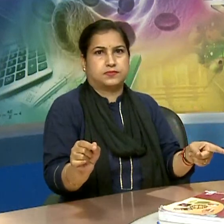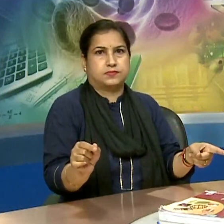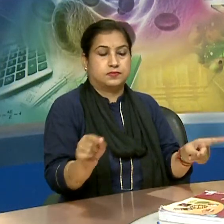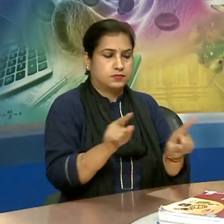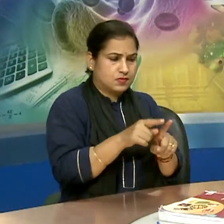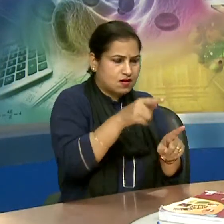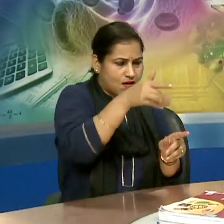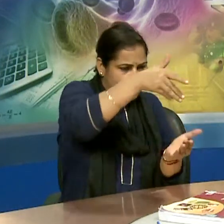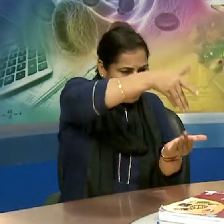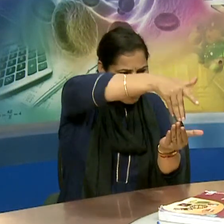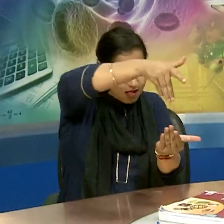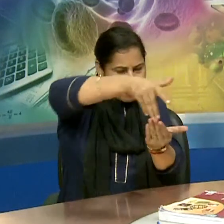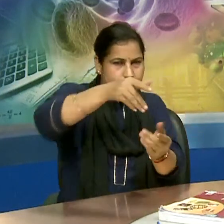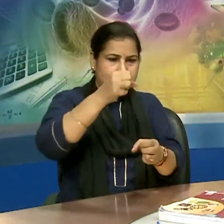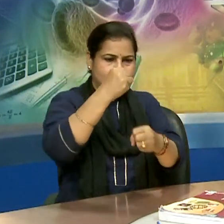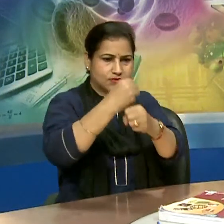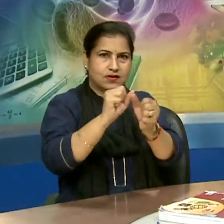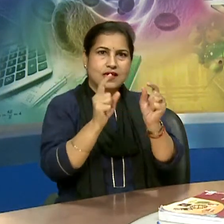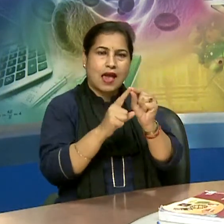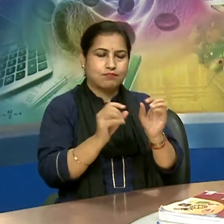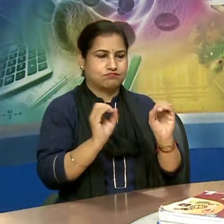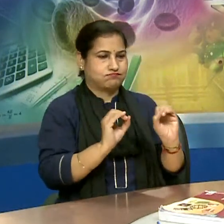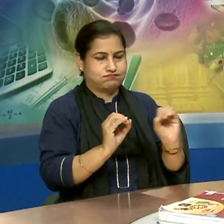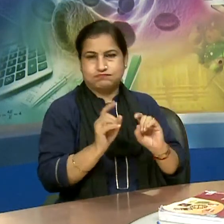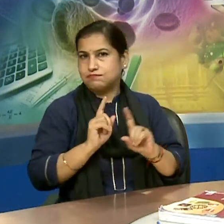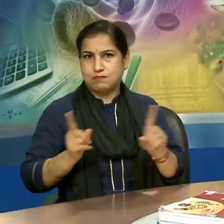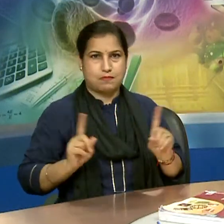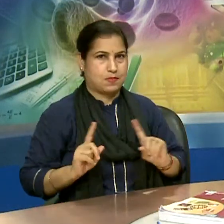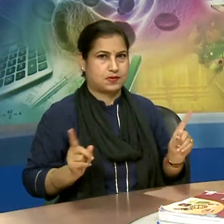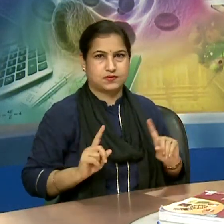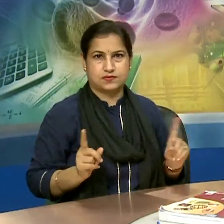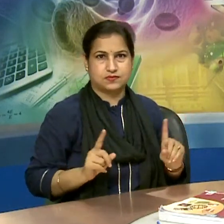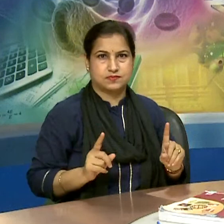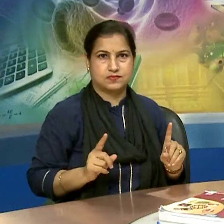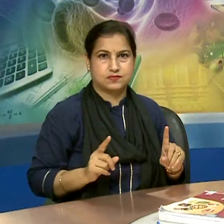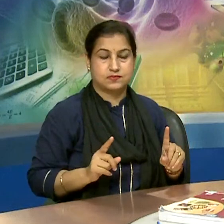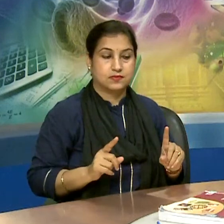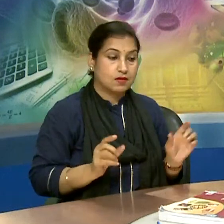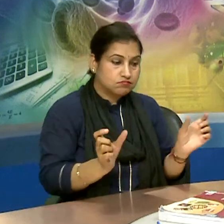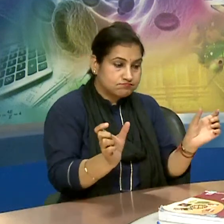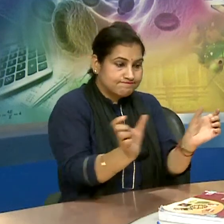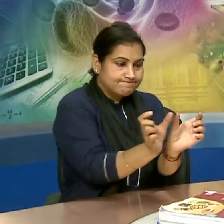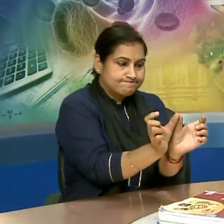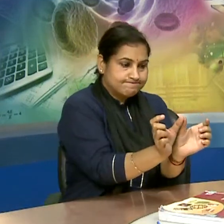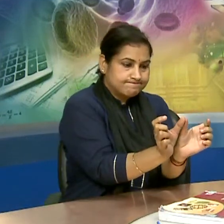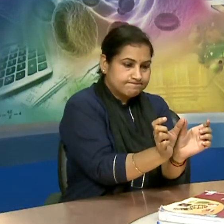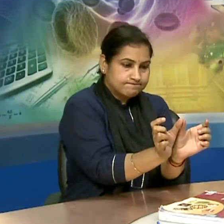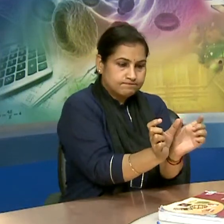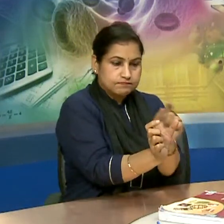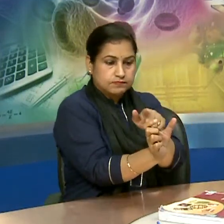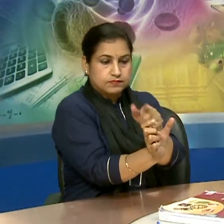any gap between them. Gaps won't allow you to be